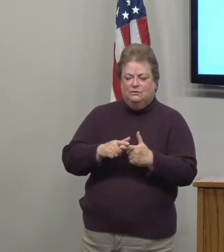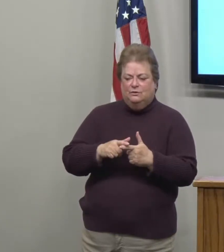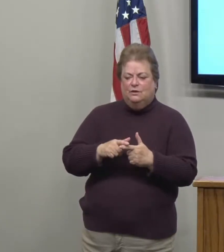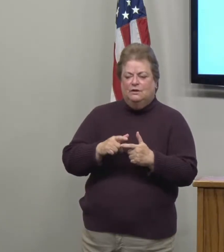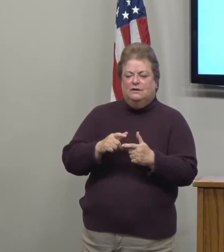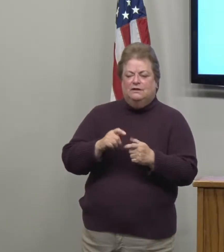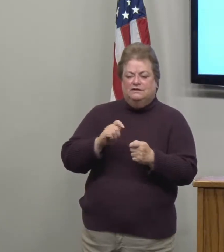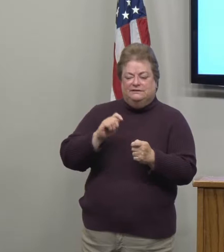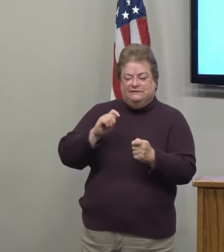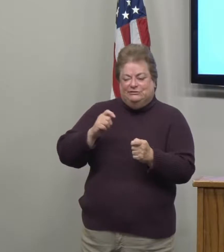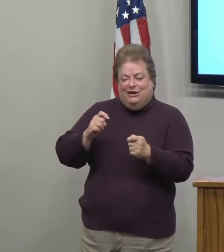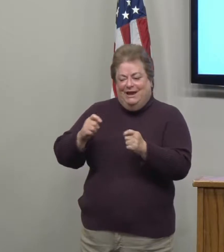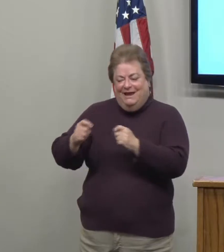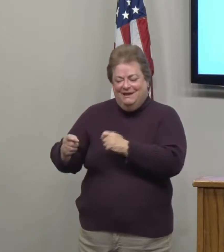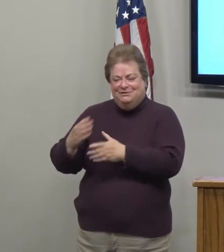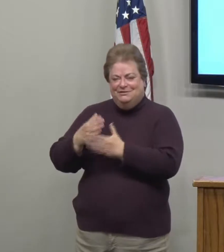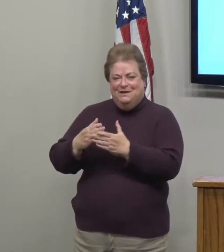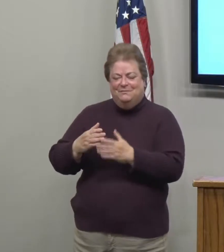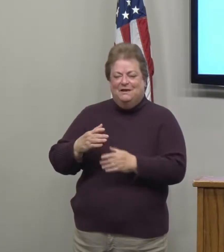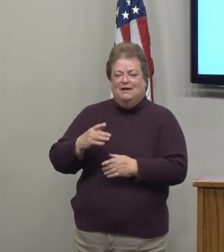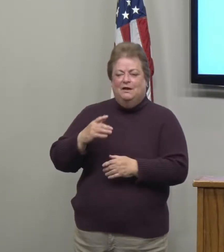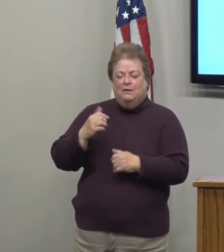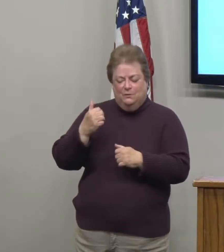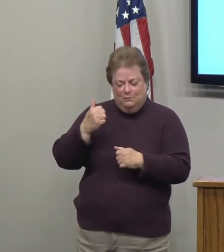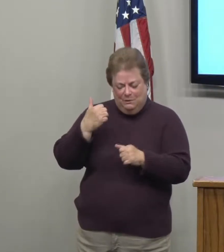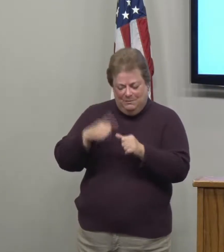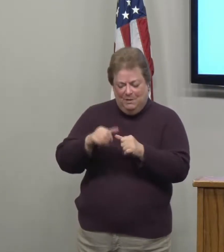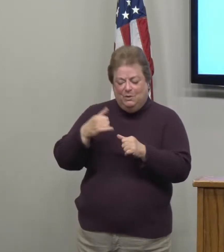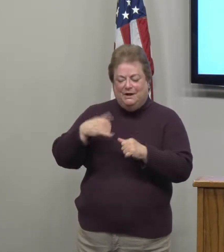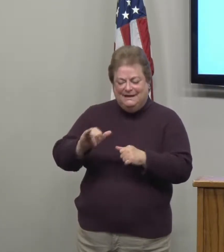around some of these trends. Remember that the risk is still severe, but